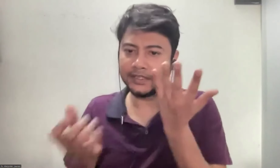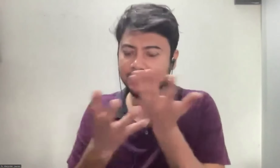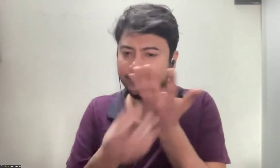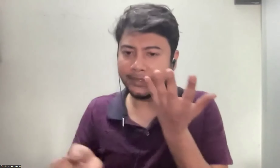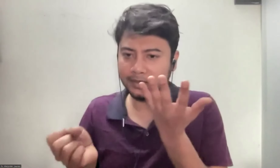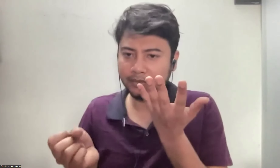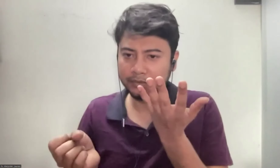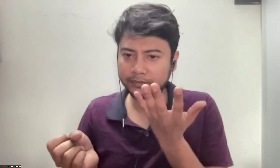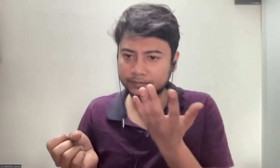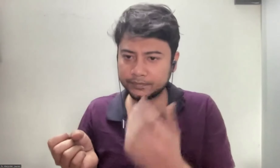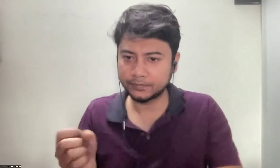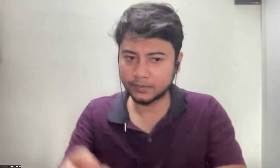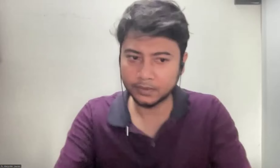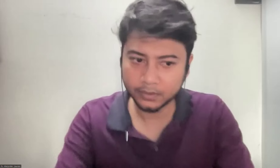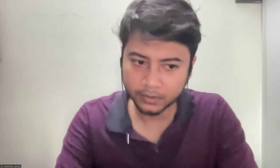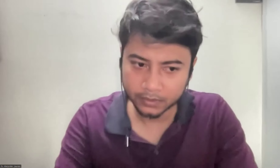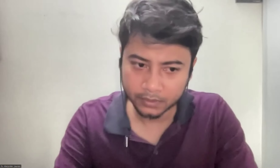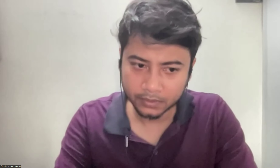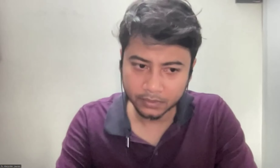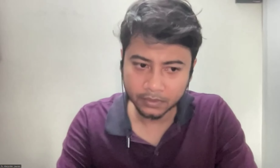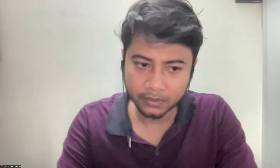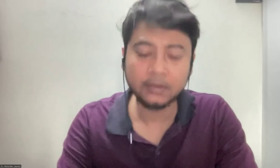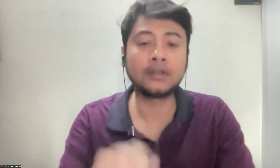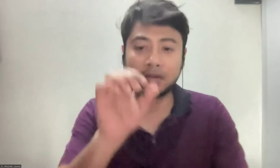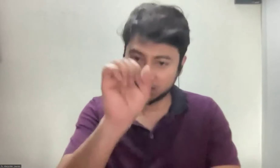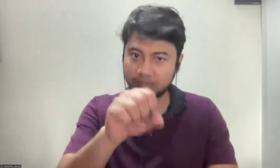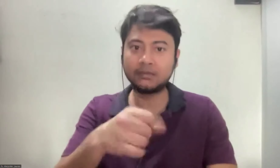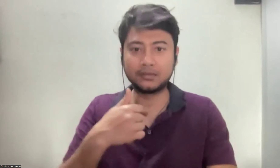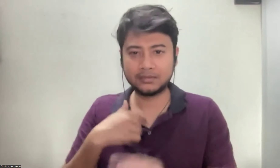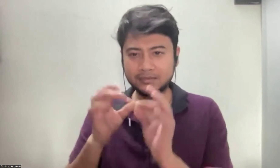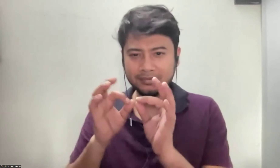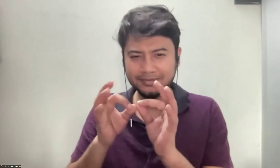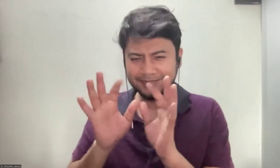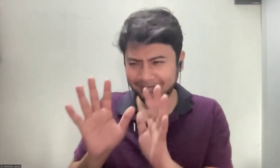goes away, is sucked by the ground. Right. The earth sucks all our benefit.